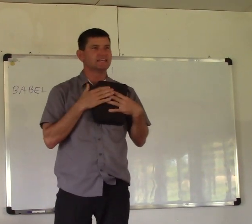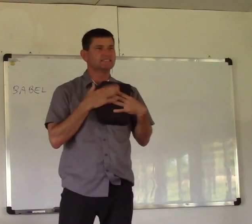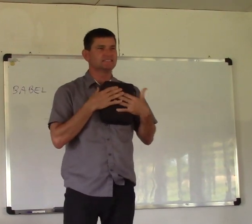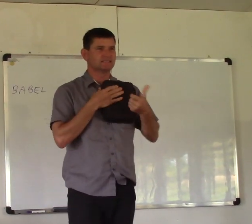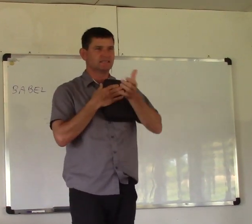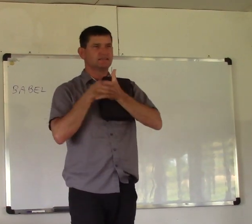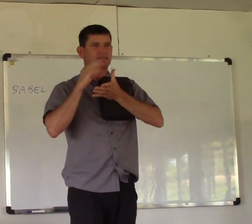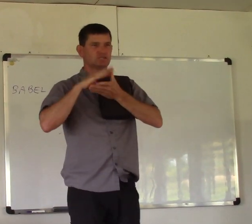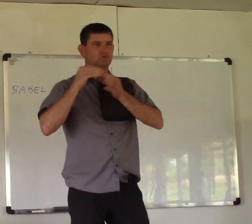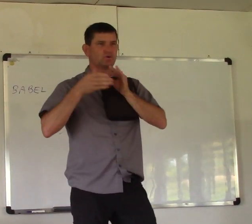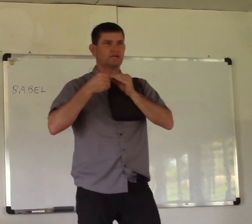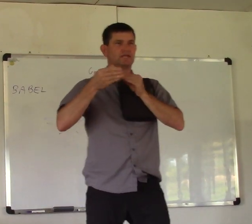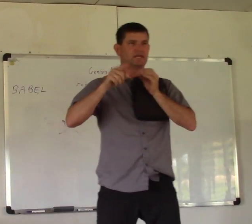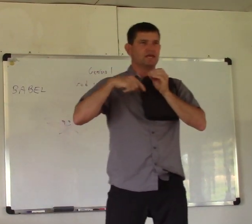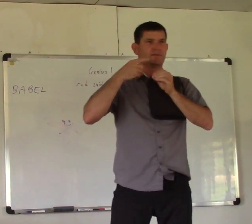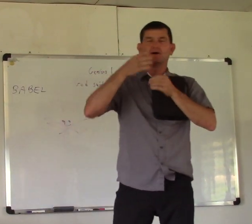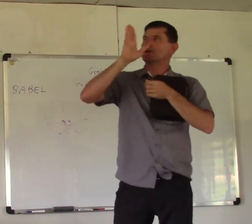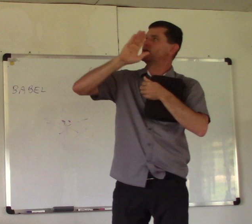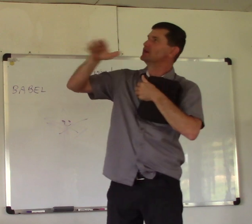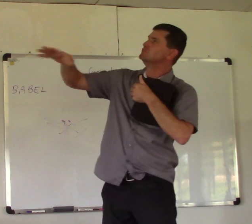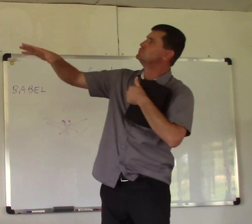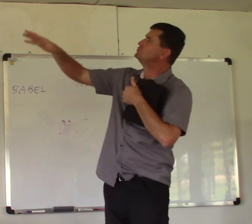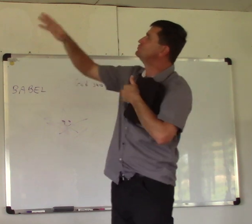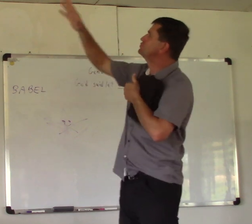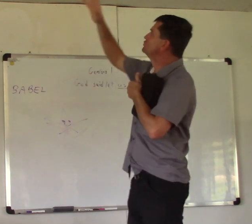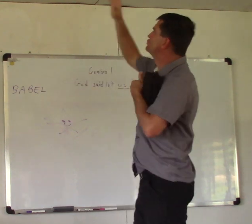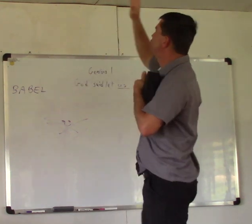this story about God.